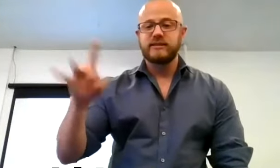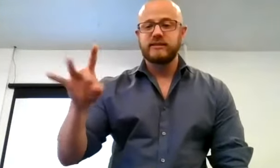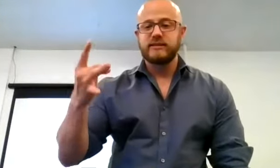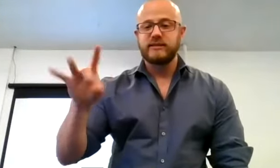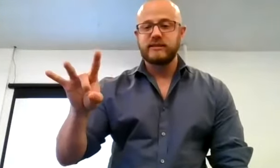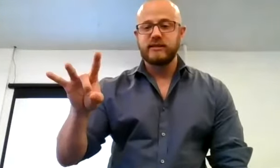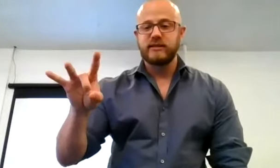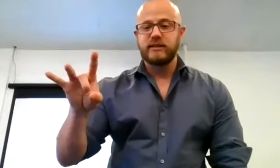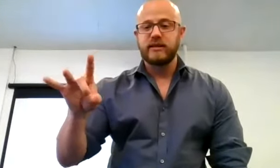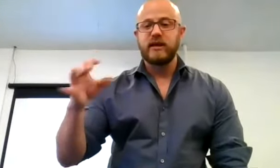18,